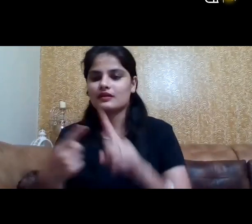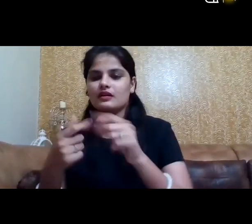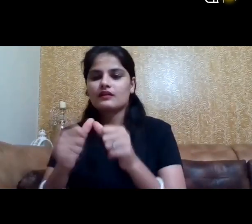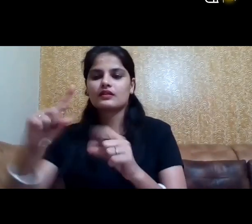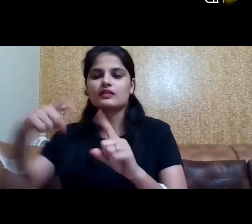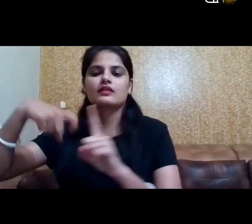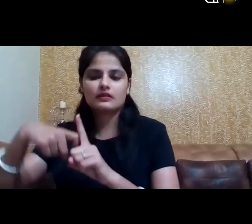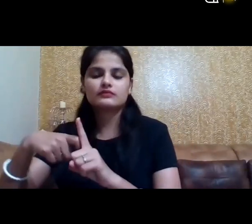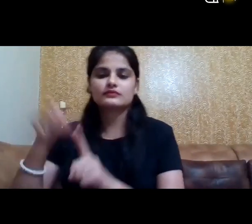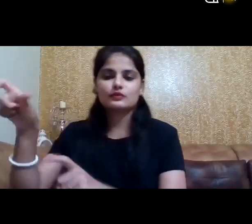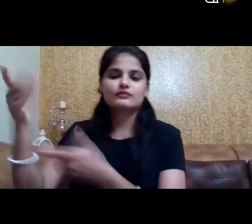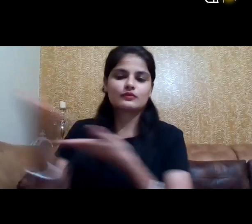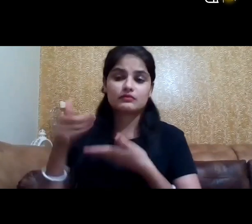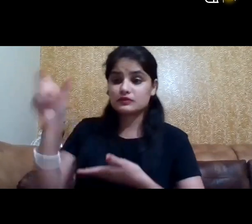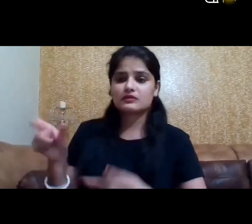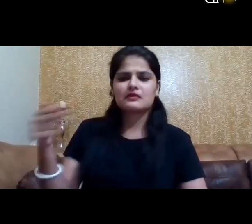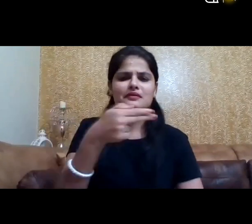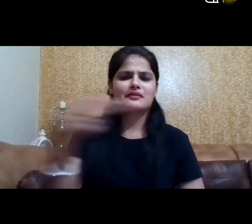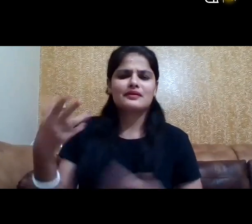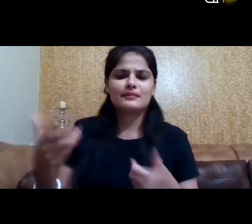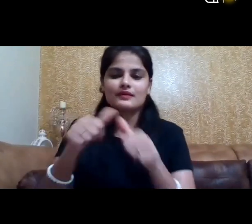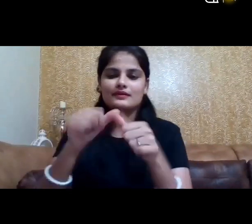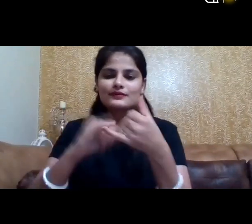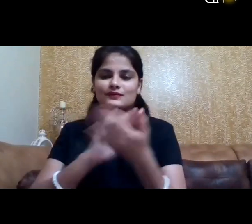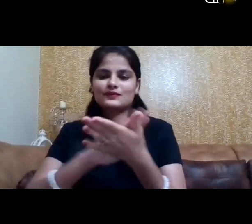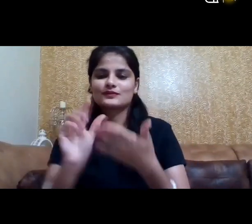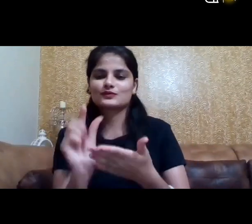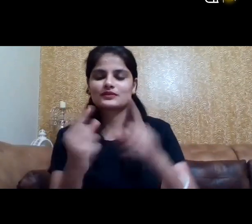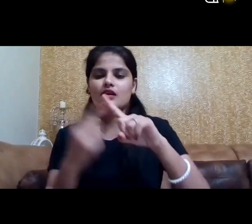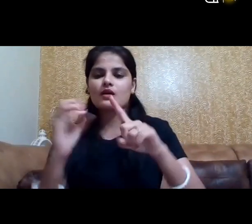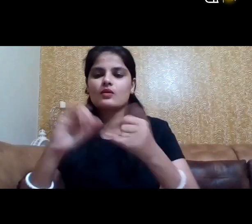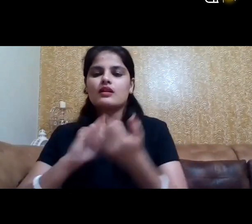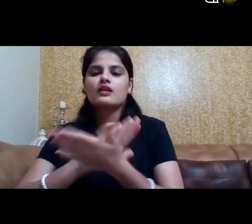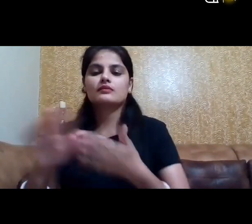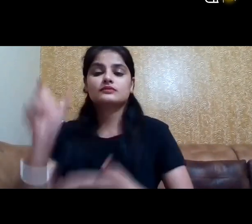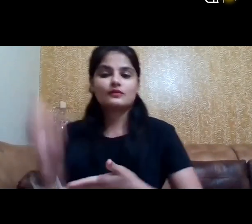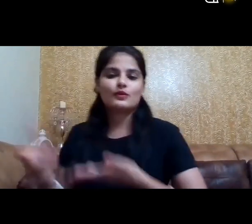like to welcome from our next partner, Sign Talk,